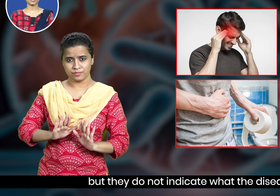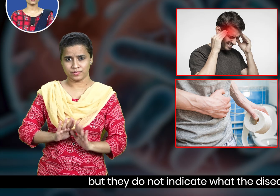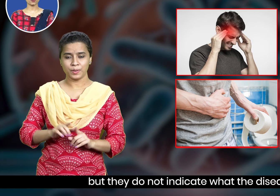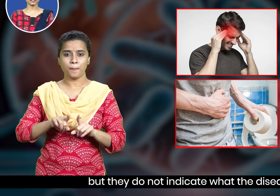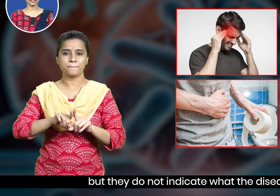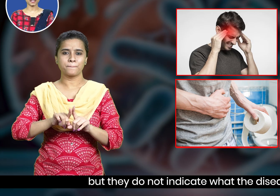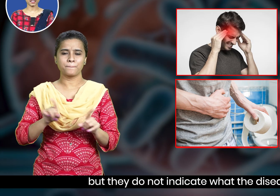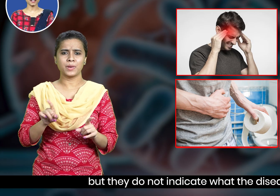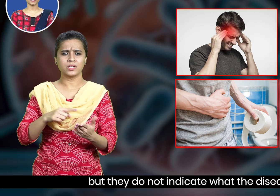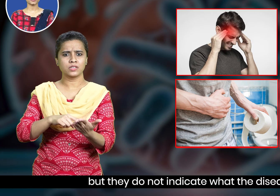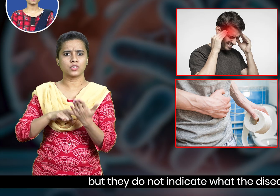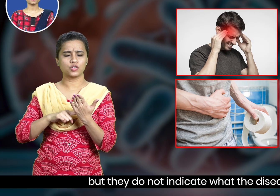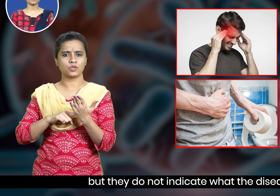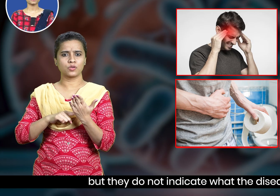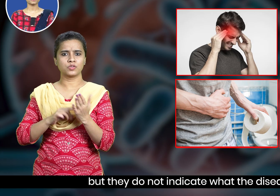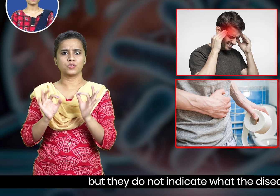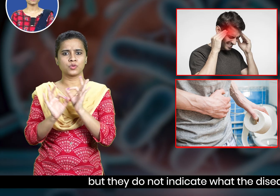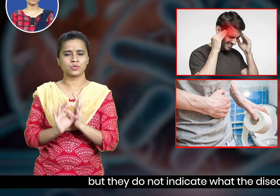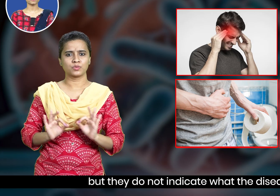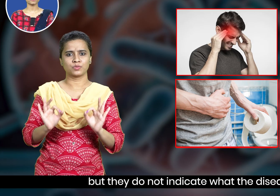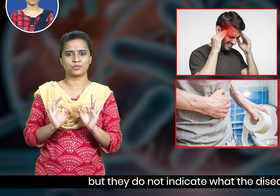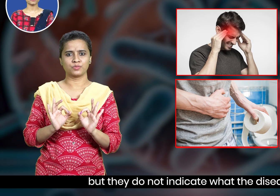but they do not indicate